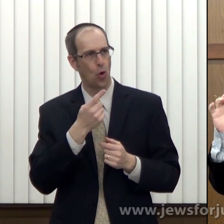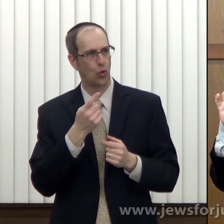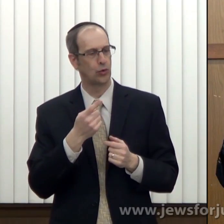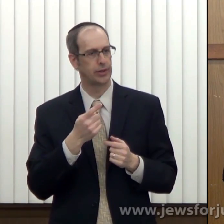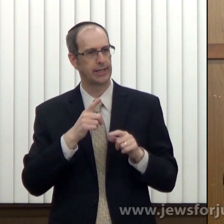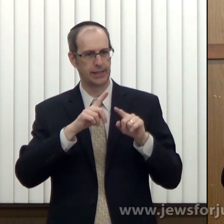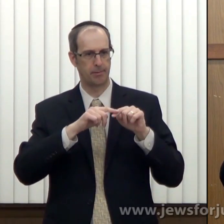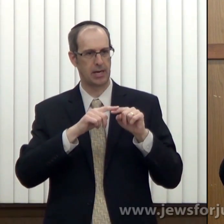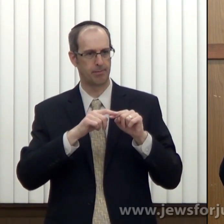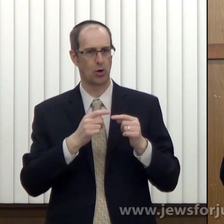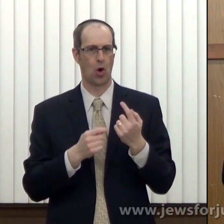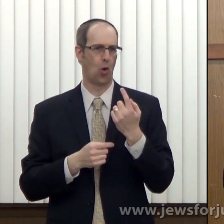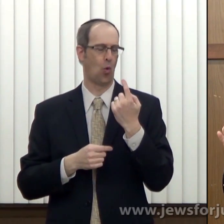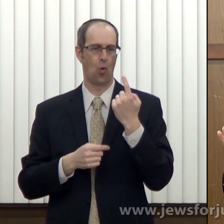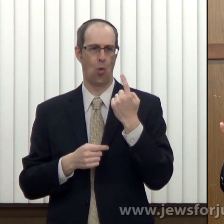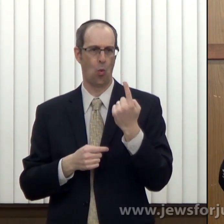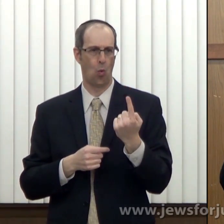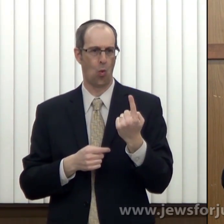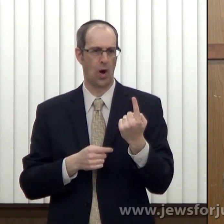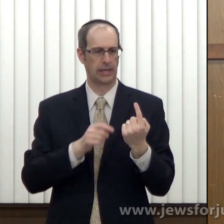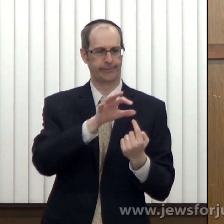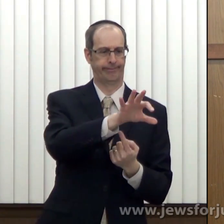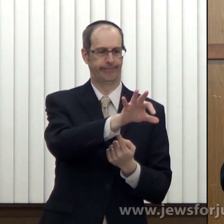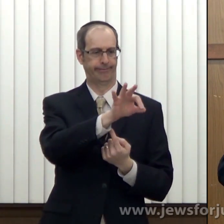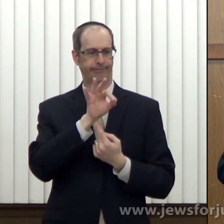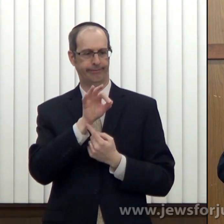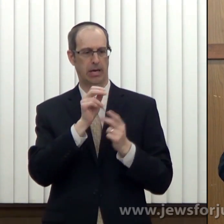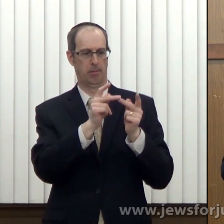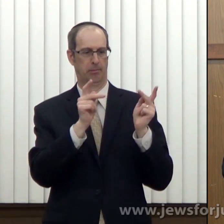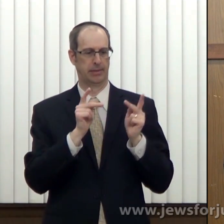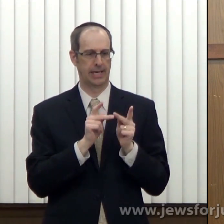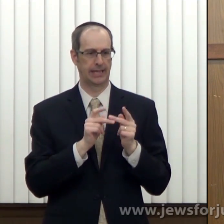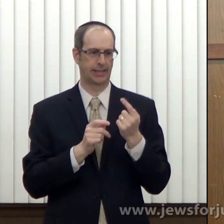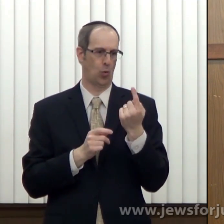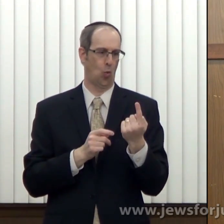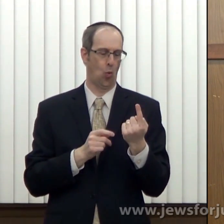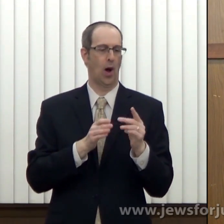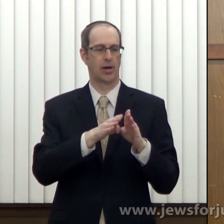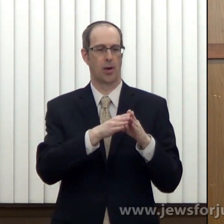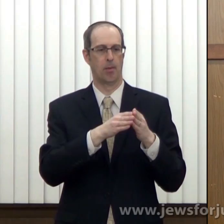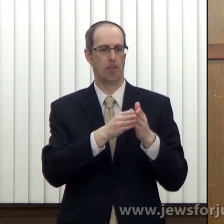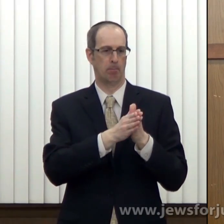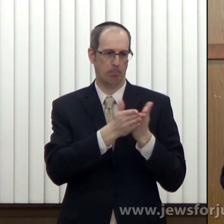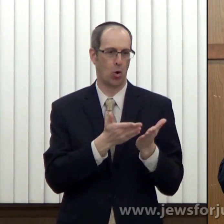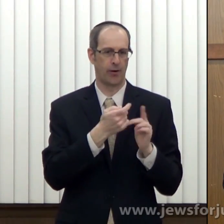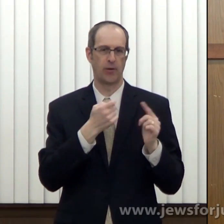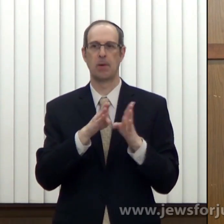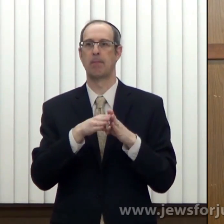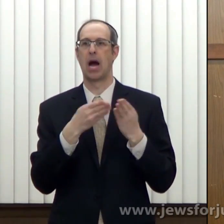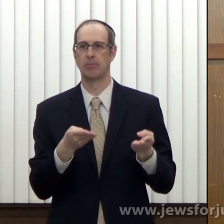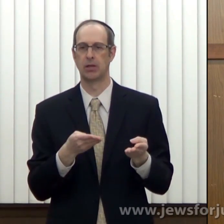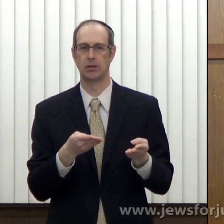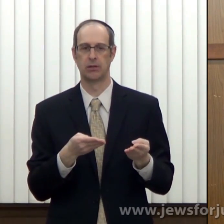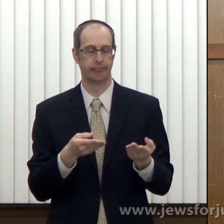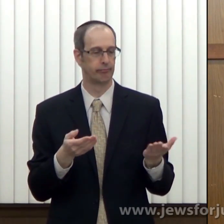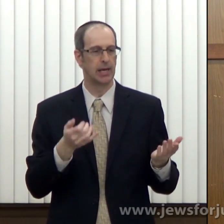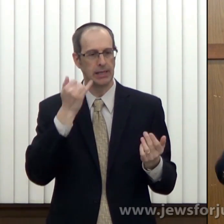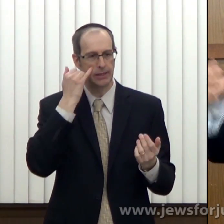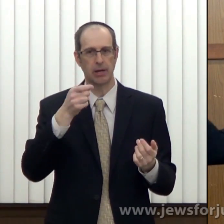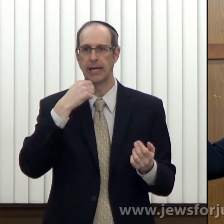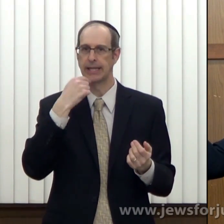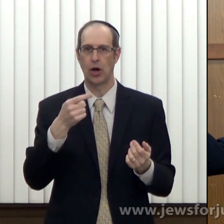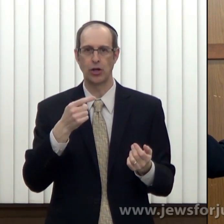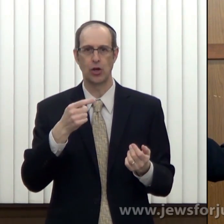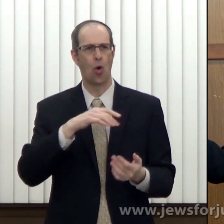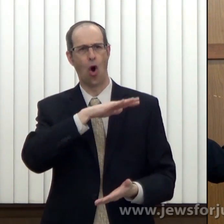upon one isolated passage in one book of the Bible, right? If I were to tell you the